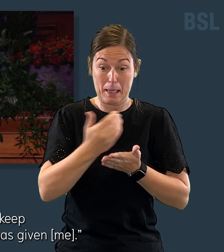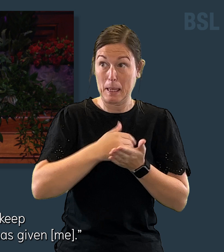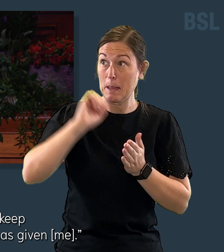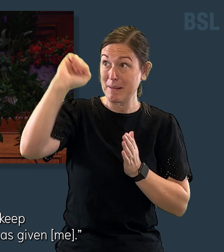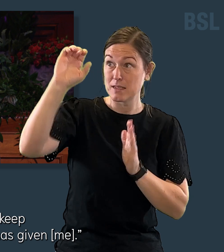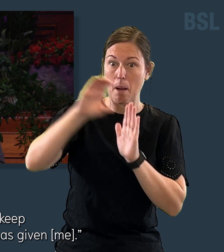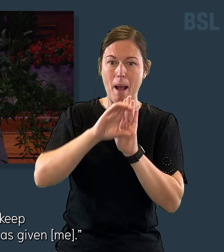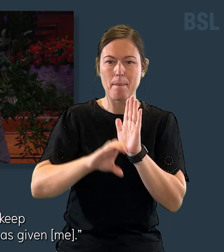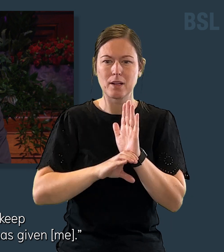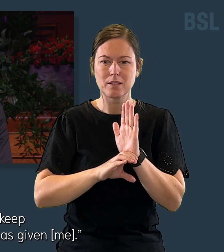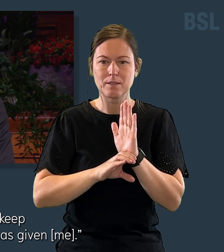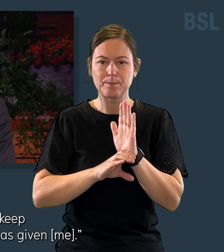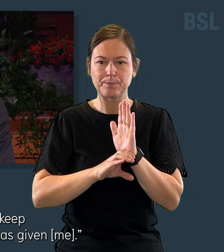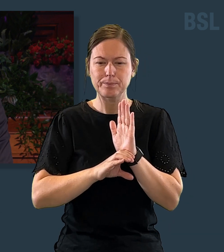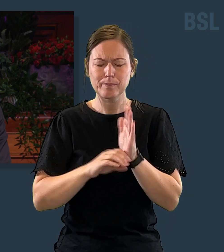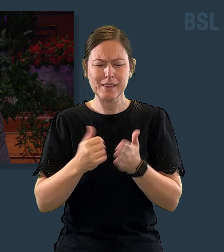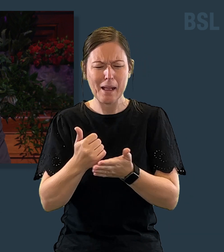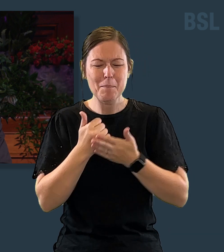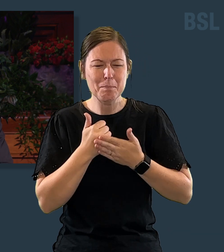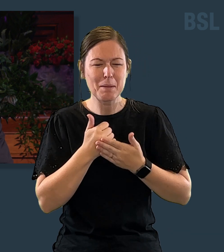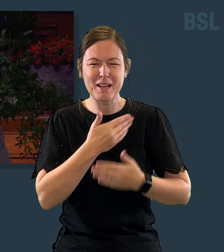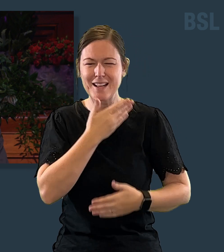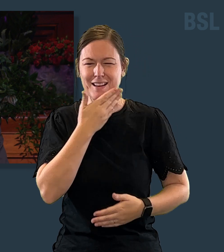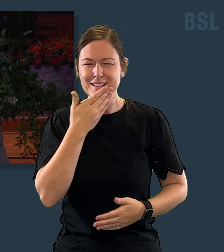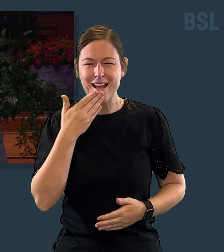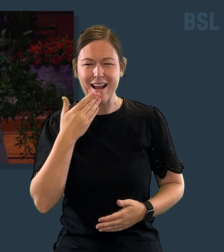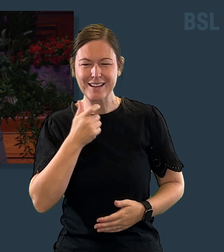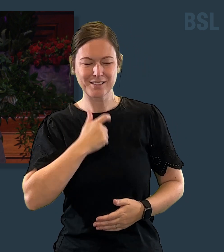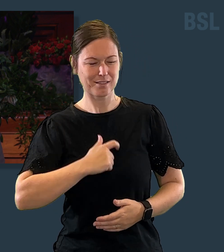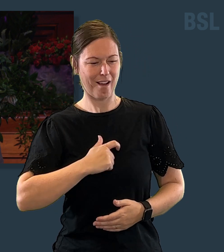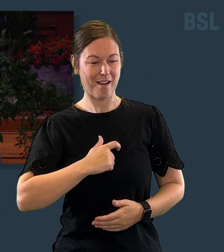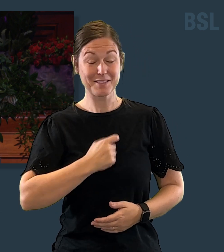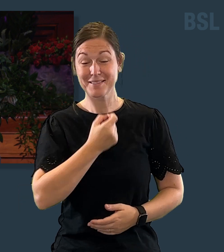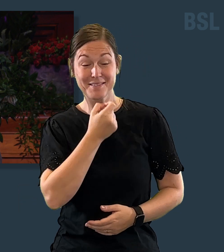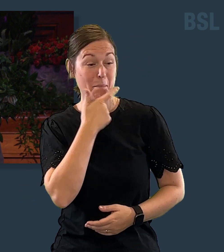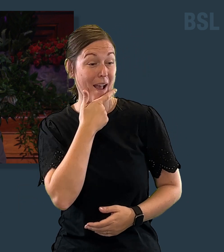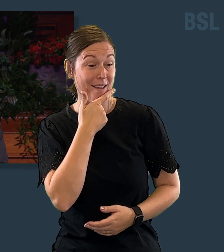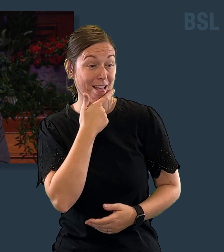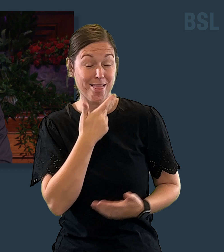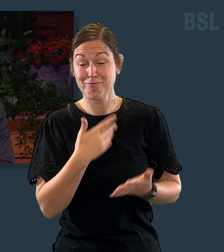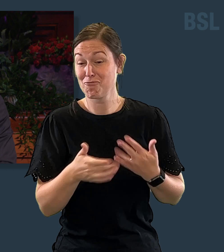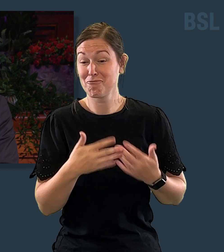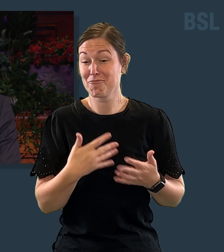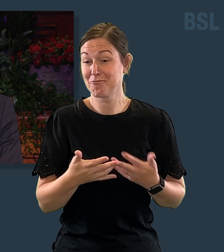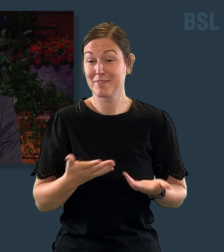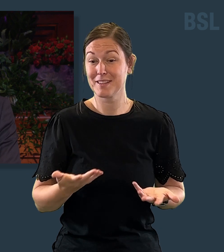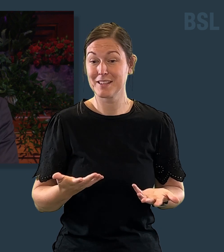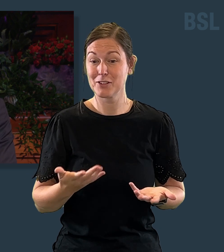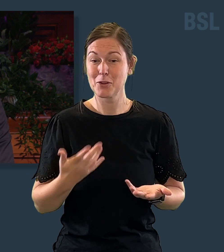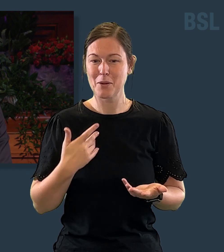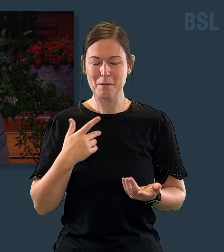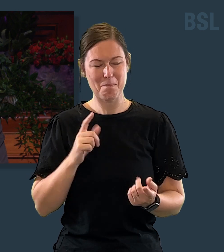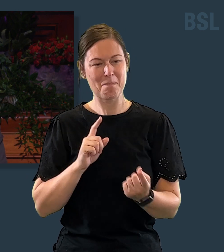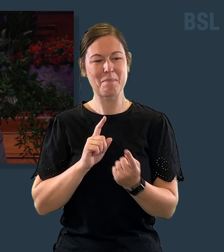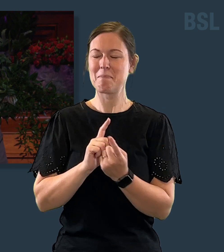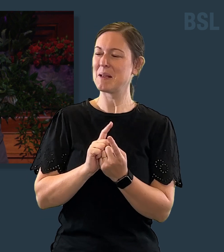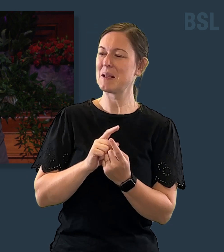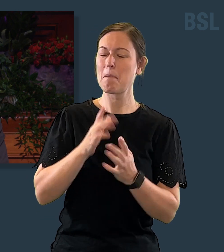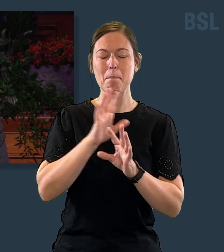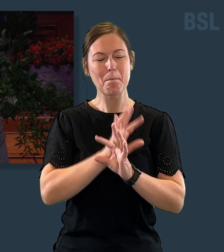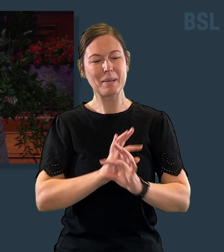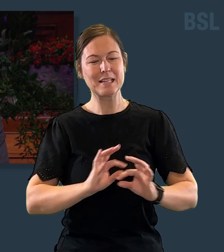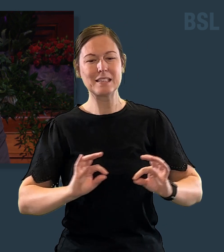commandment which He has given me. It helps me to be nicer, to smile for no reason, to be a peacemaker,